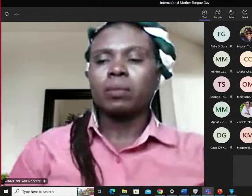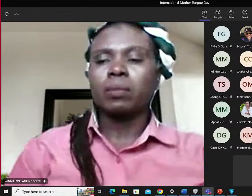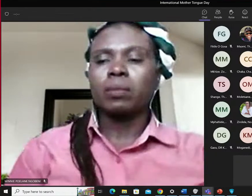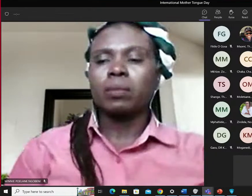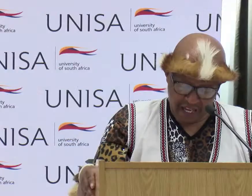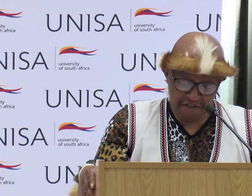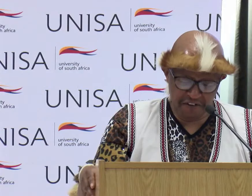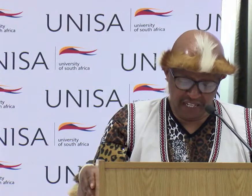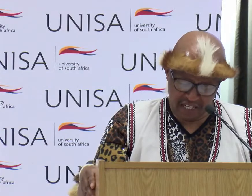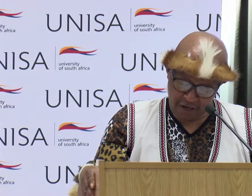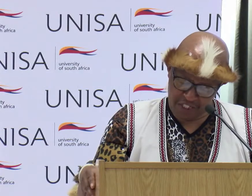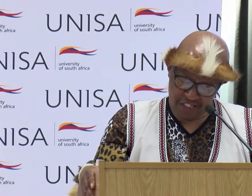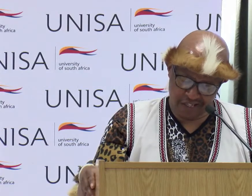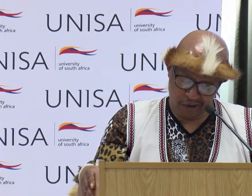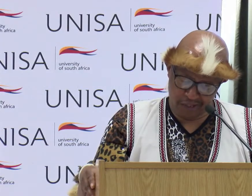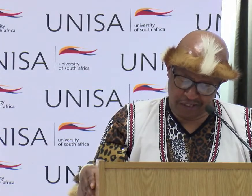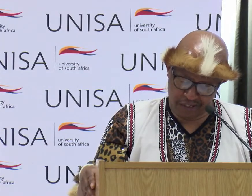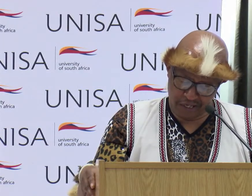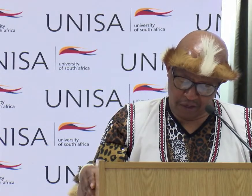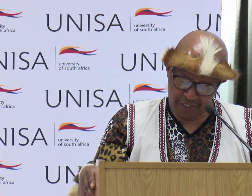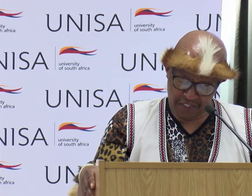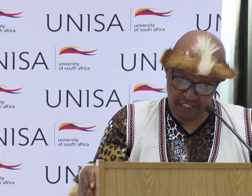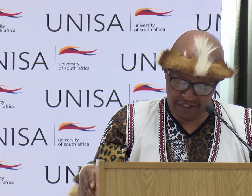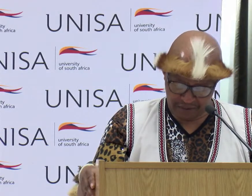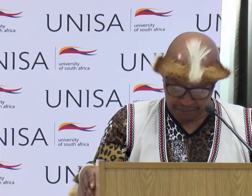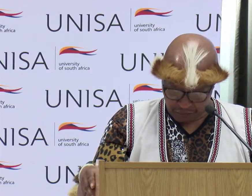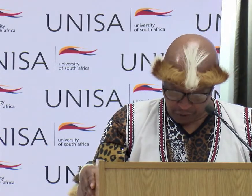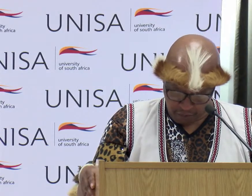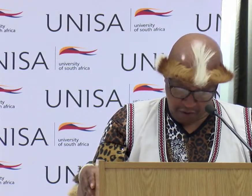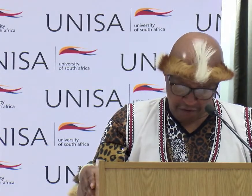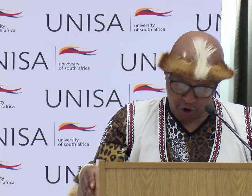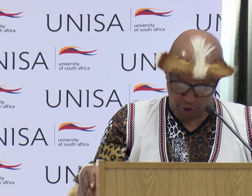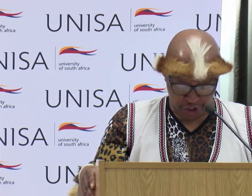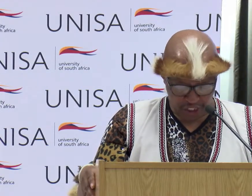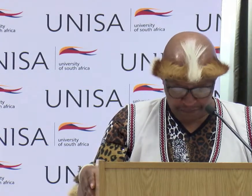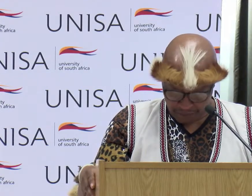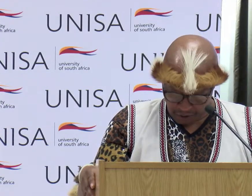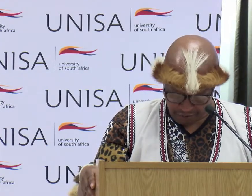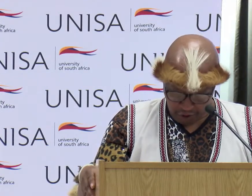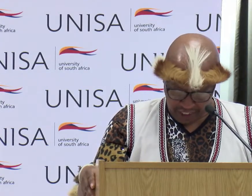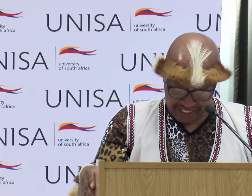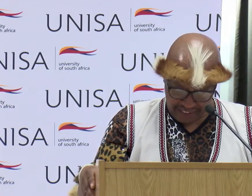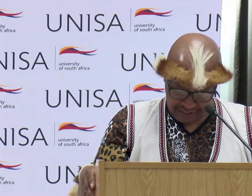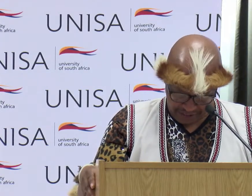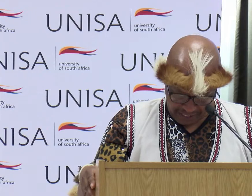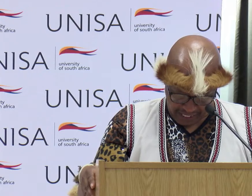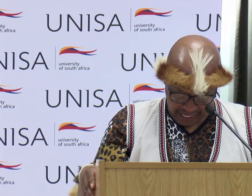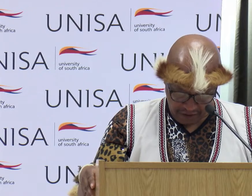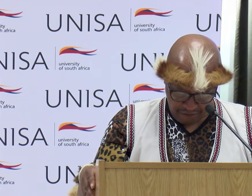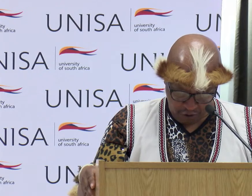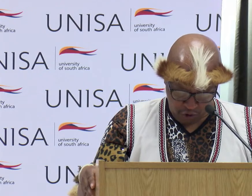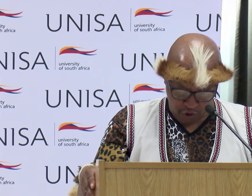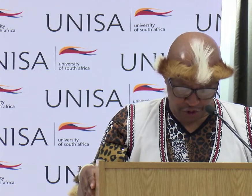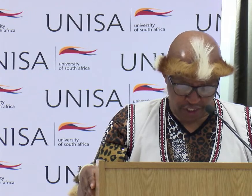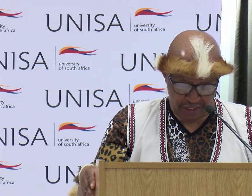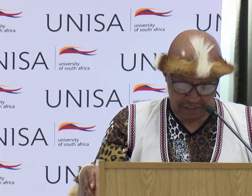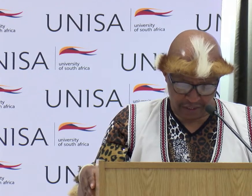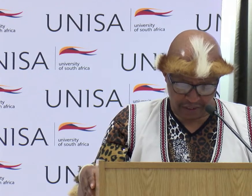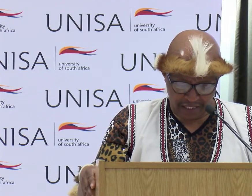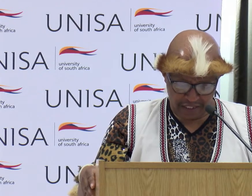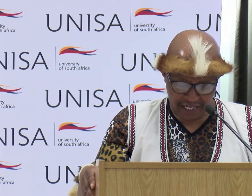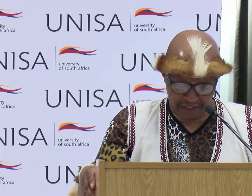lexicography, African languages linguistics, morphology, phonetics, and